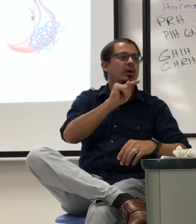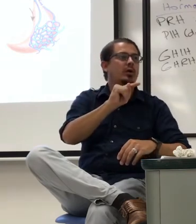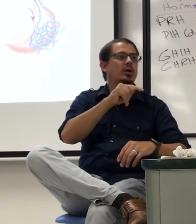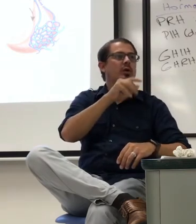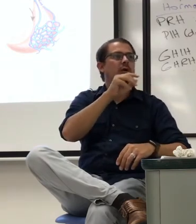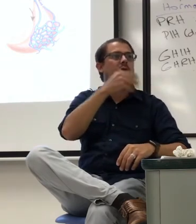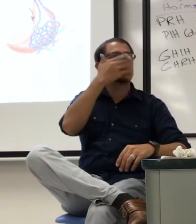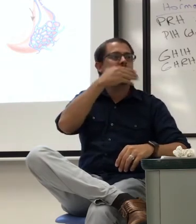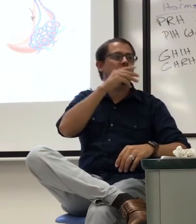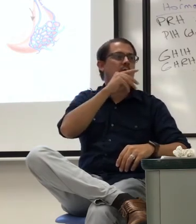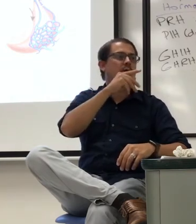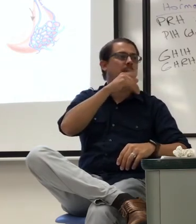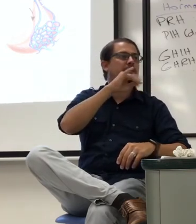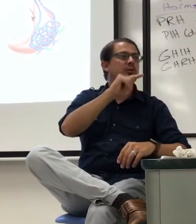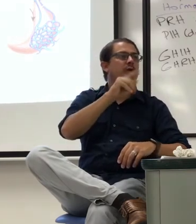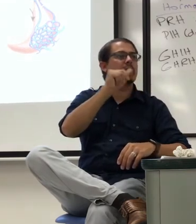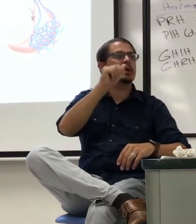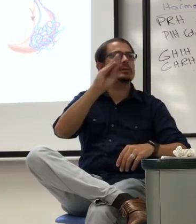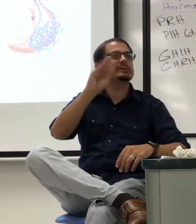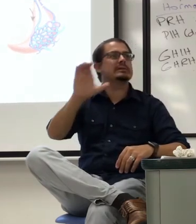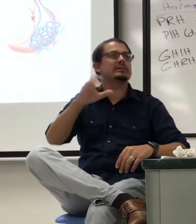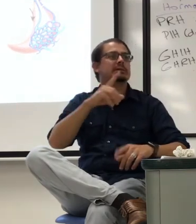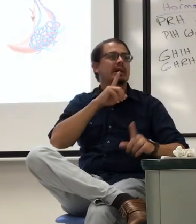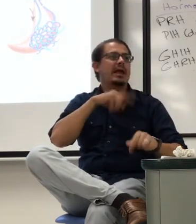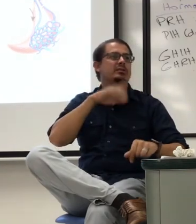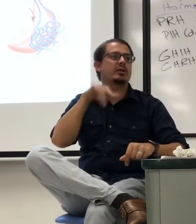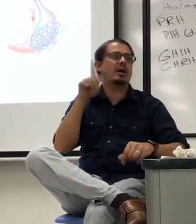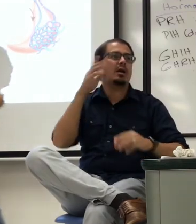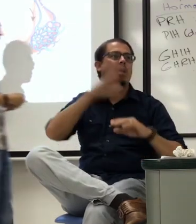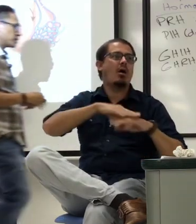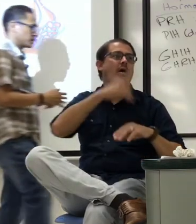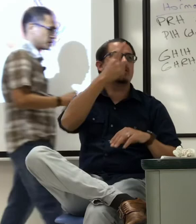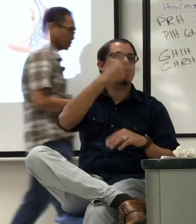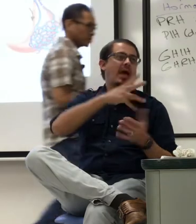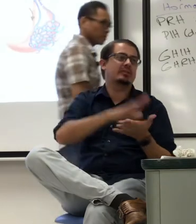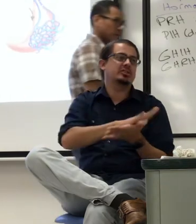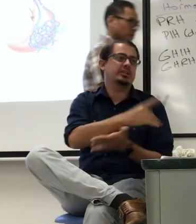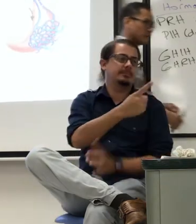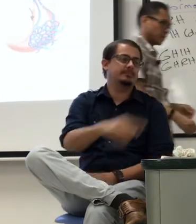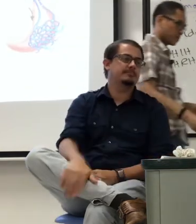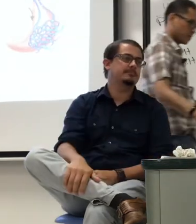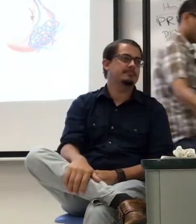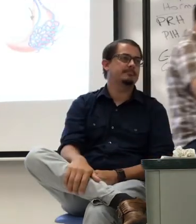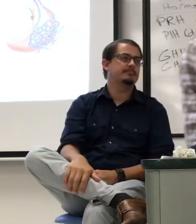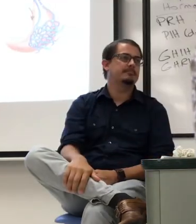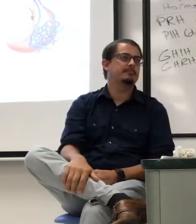Anterior pituitary ABC. Answer on. On your half sheet.